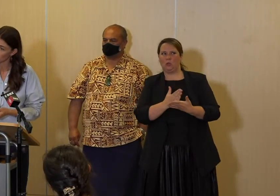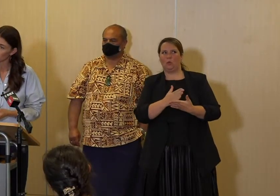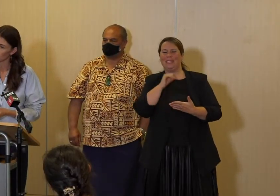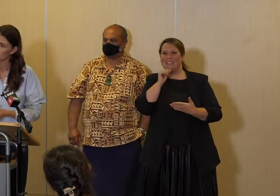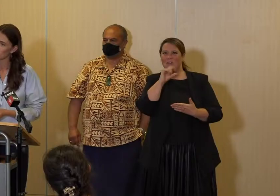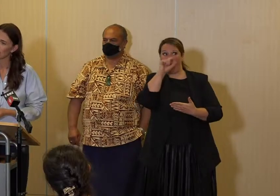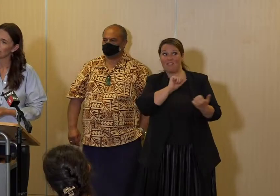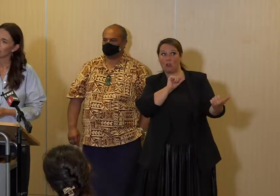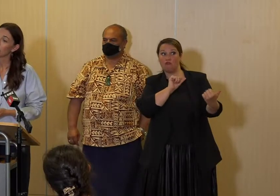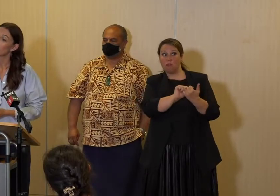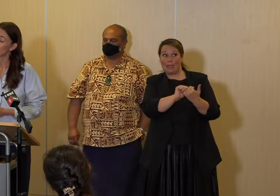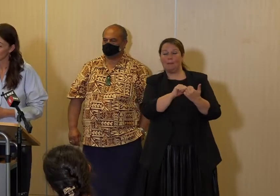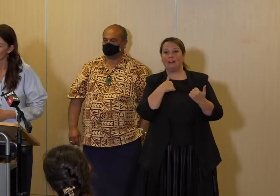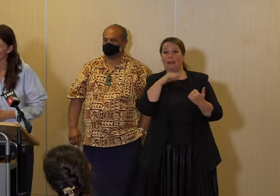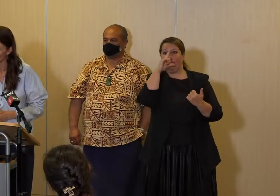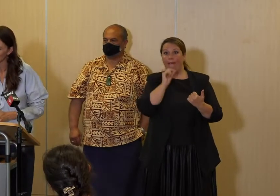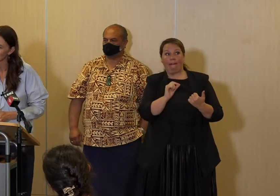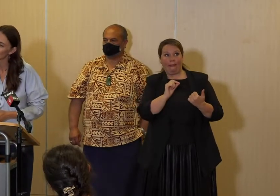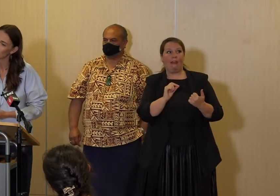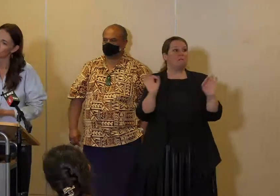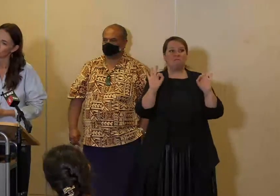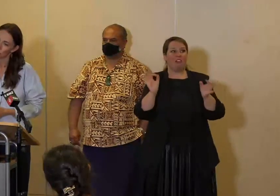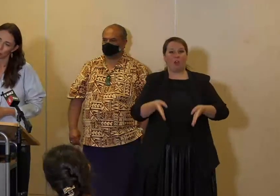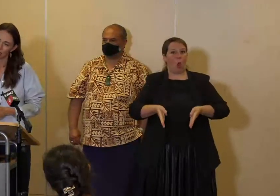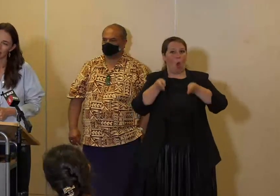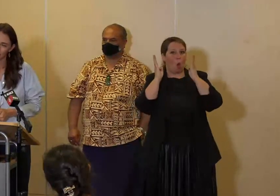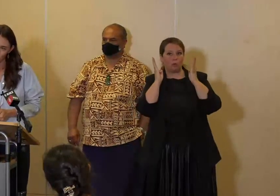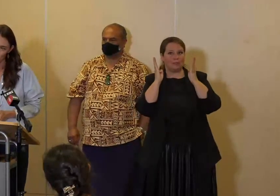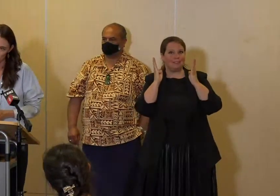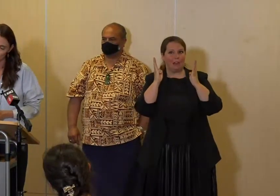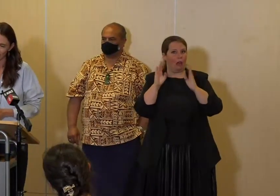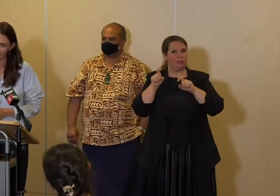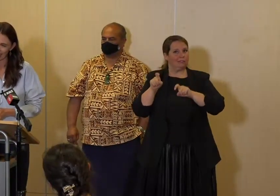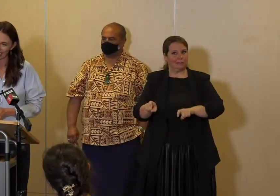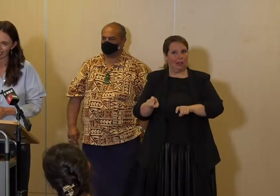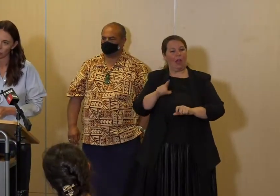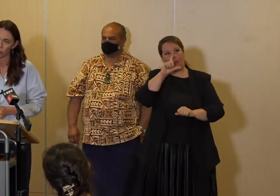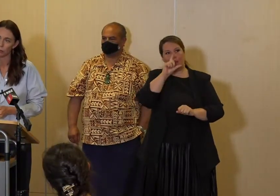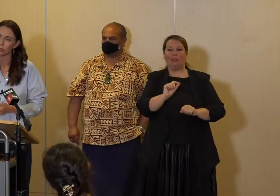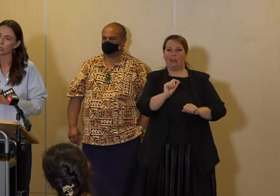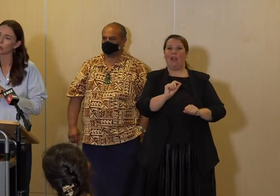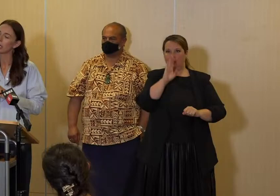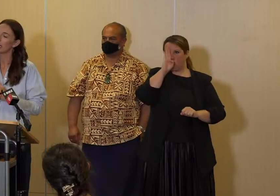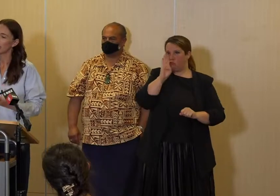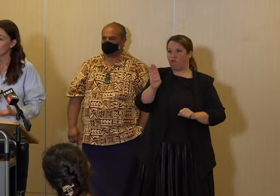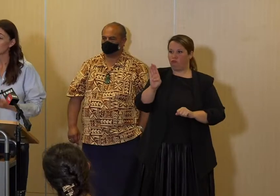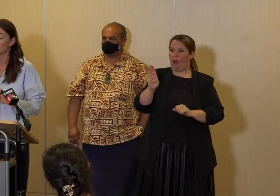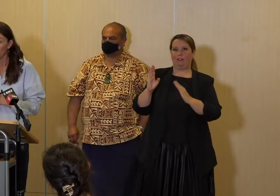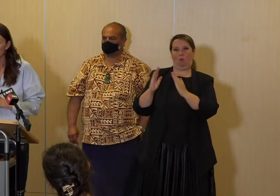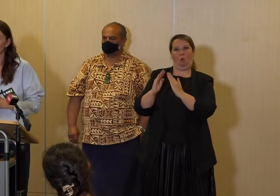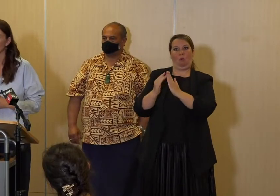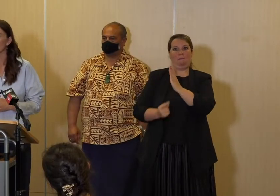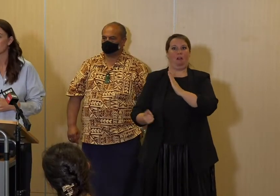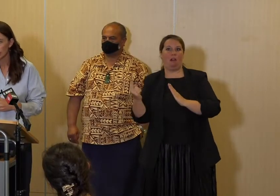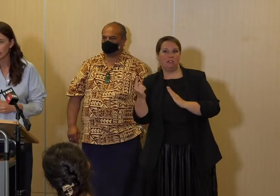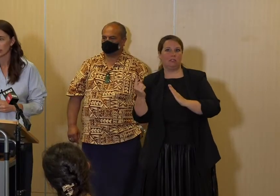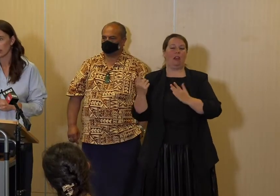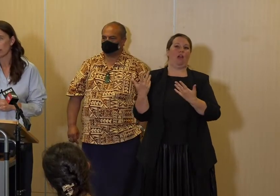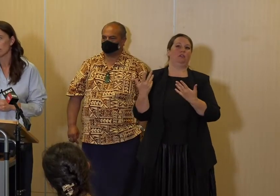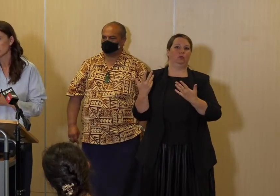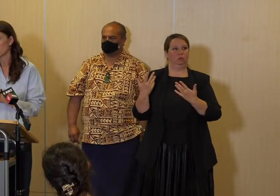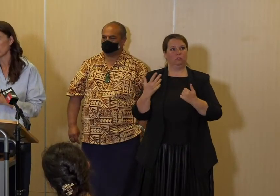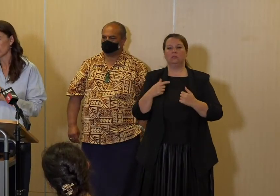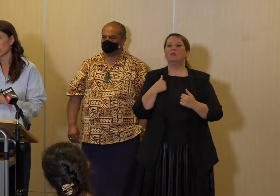because we don't wish for people to be stranded. We know what distress that causes when they can't get home. So that's probably, in